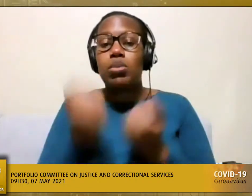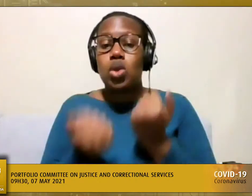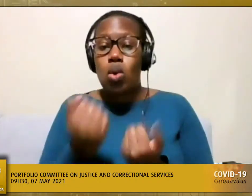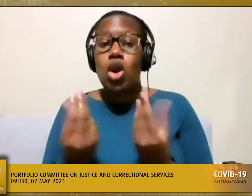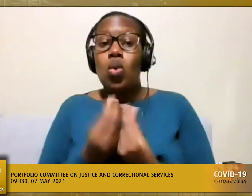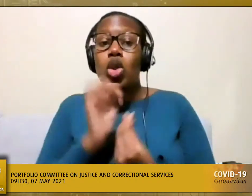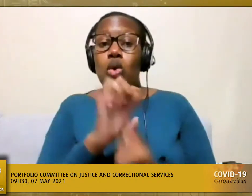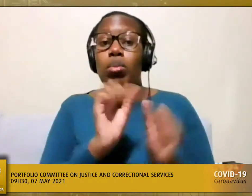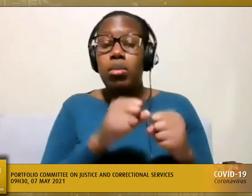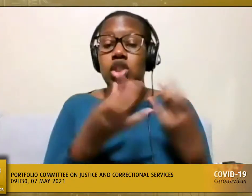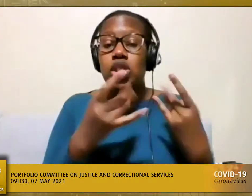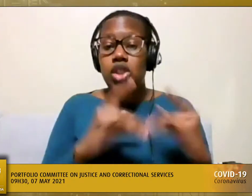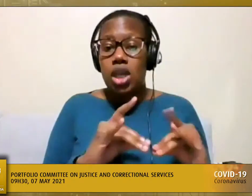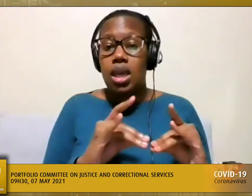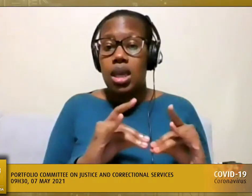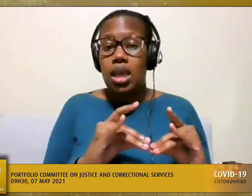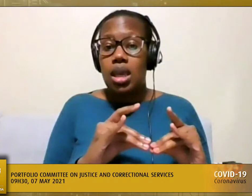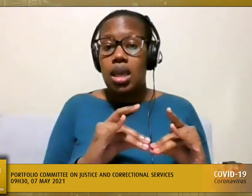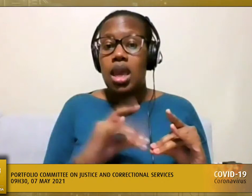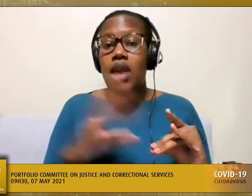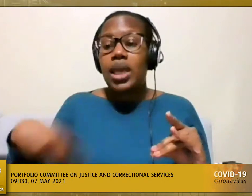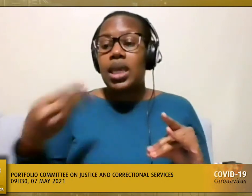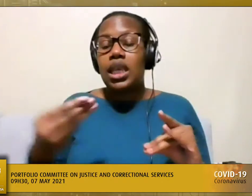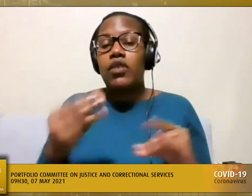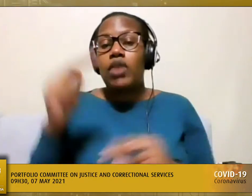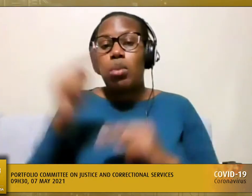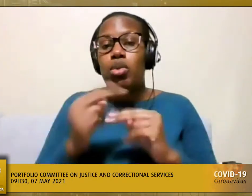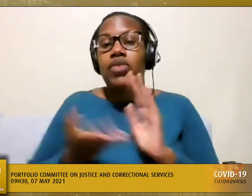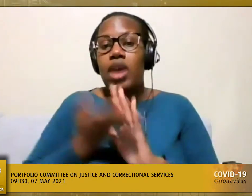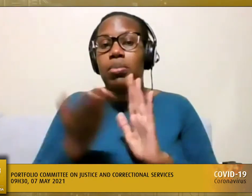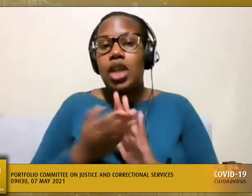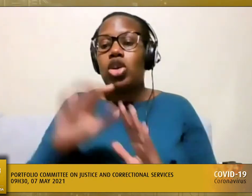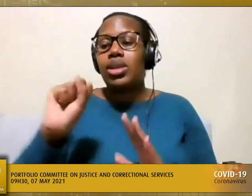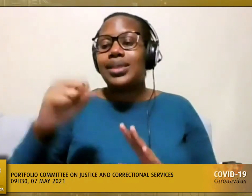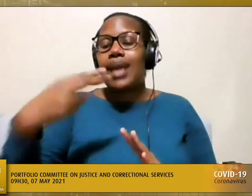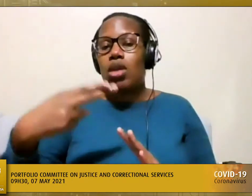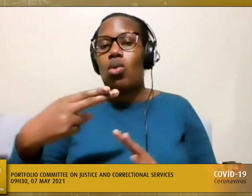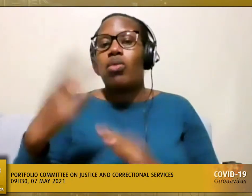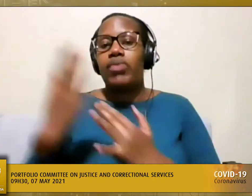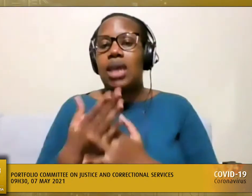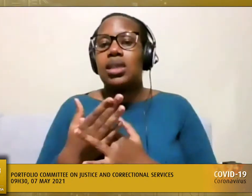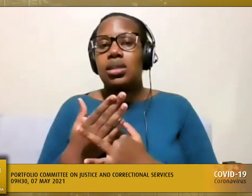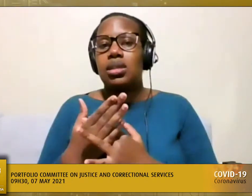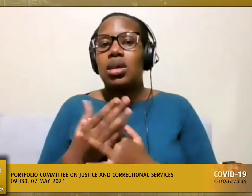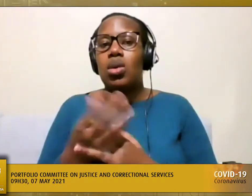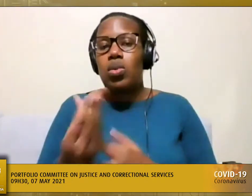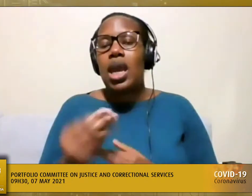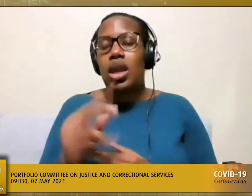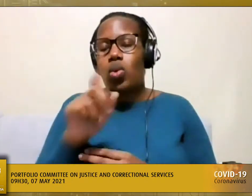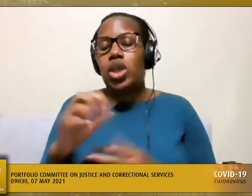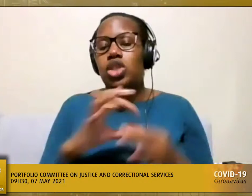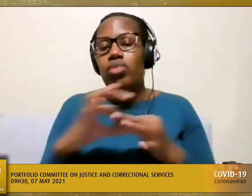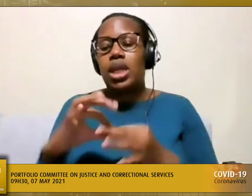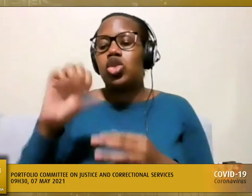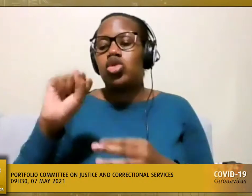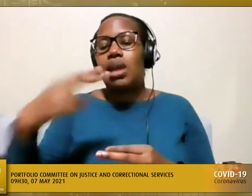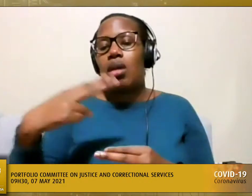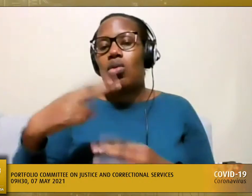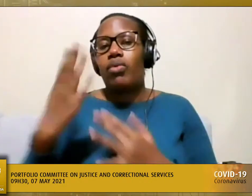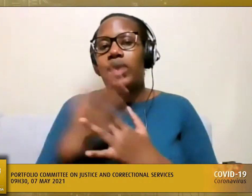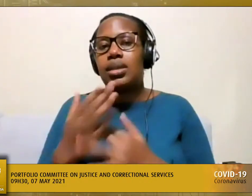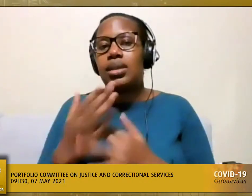chair gives a brief update on the steinoff matter there was a question in relation to the start of metric